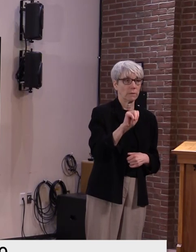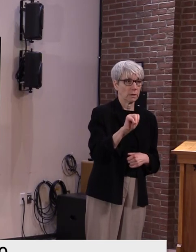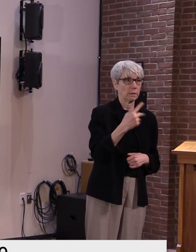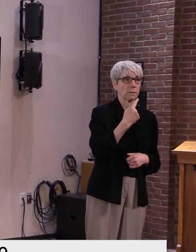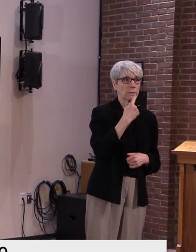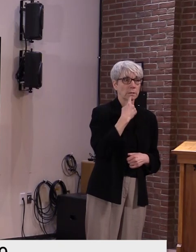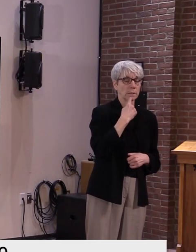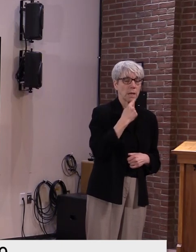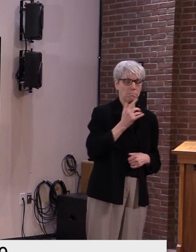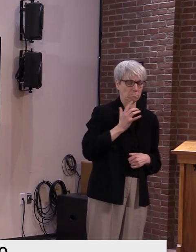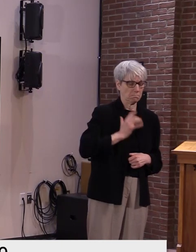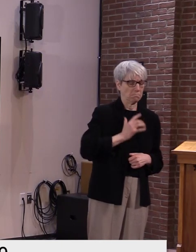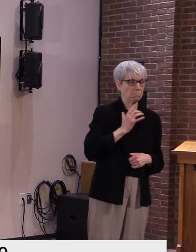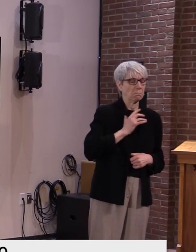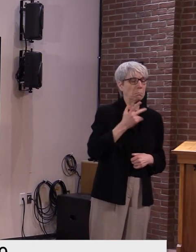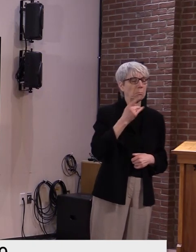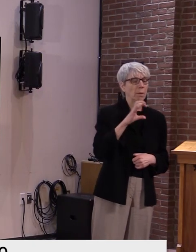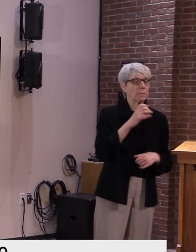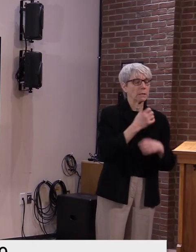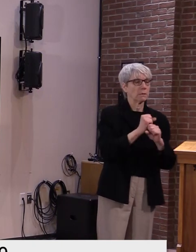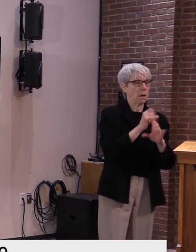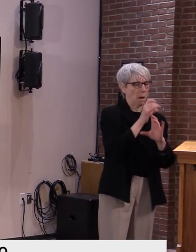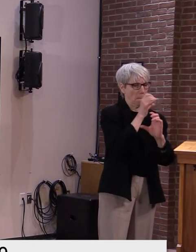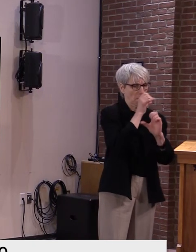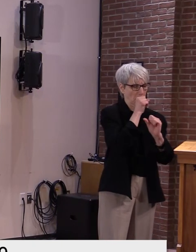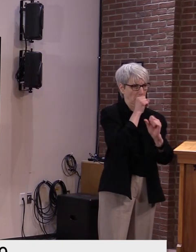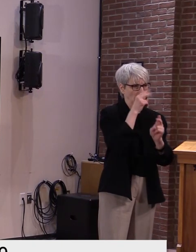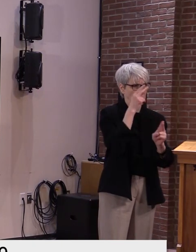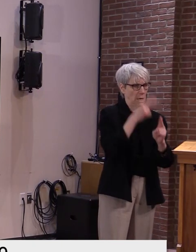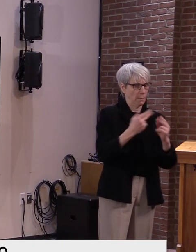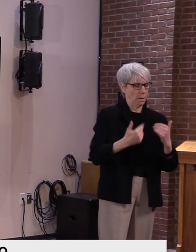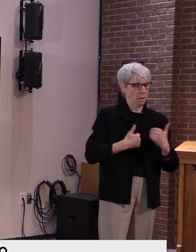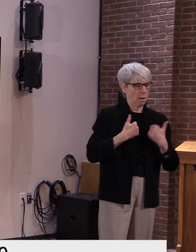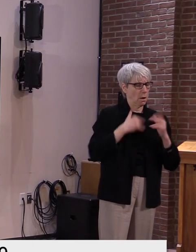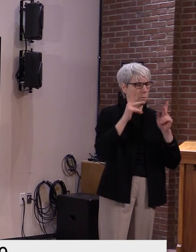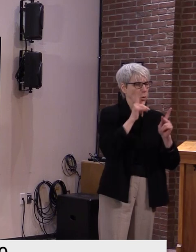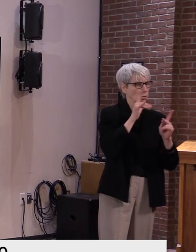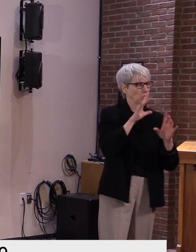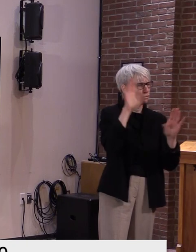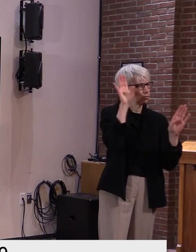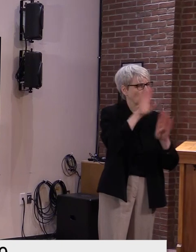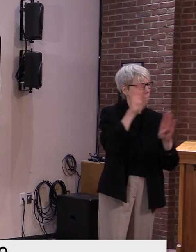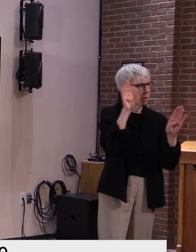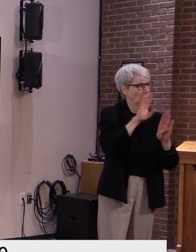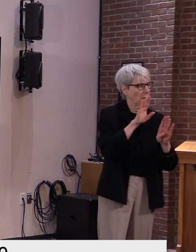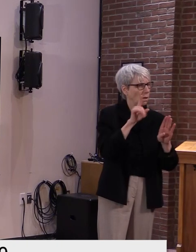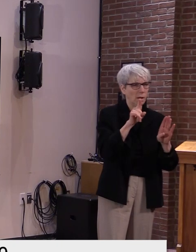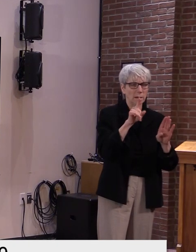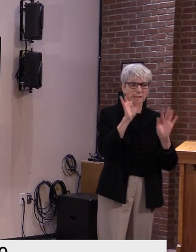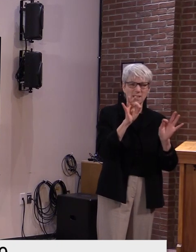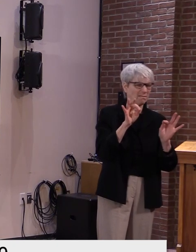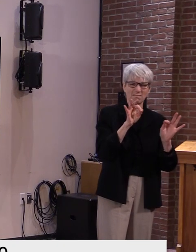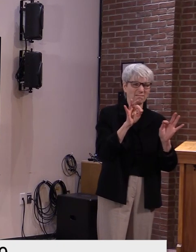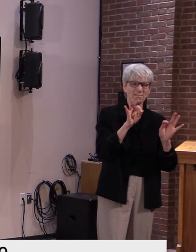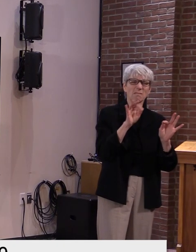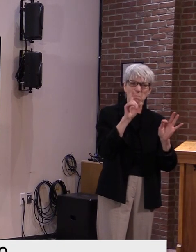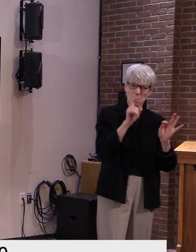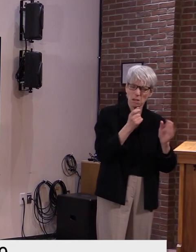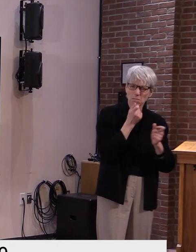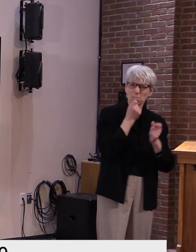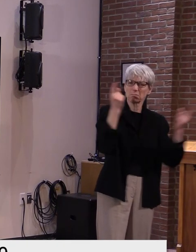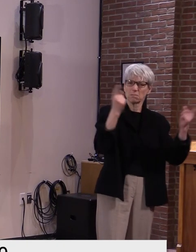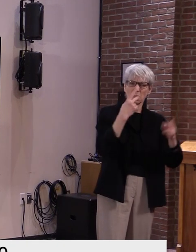order imposed by public safety 3 months ago was invalid or inappropriate, will TPS issue a